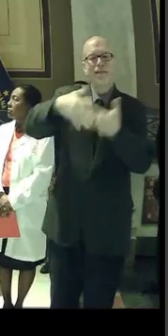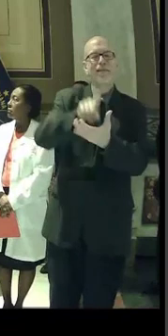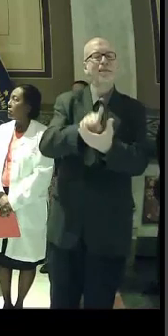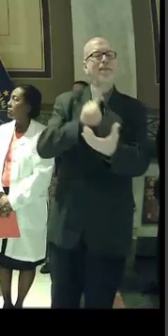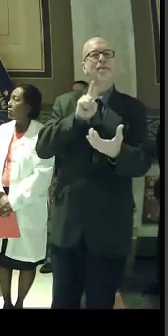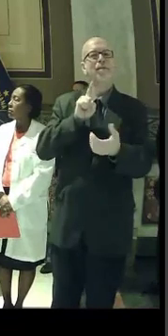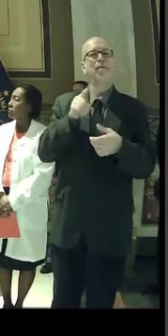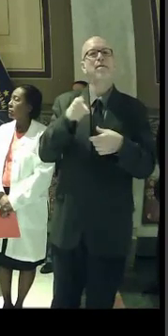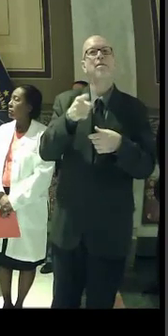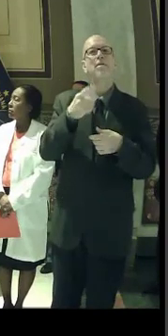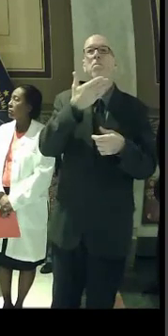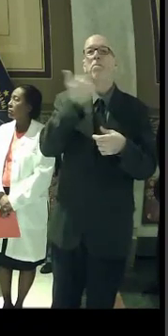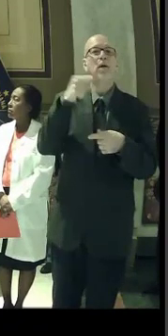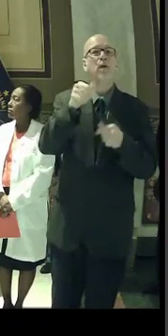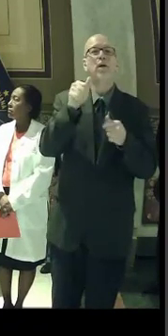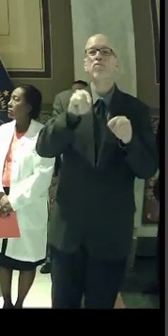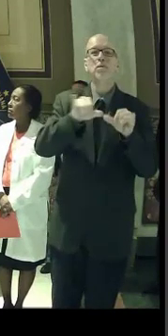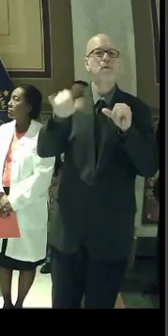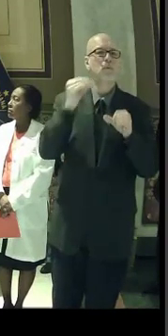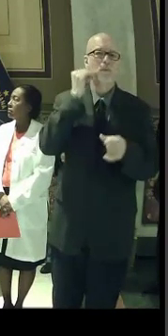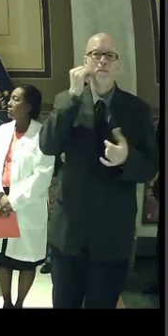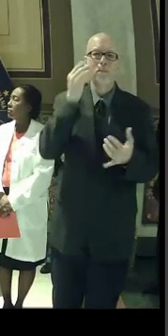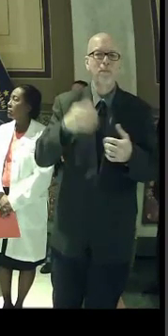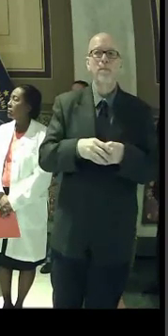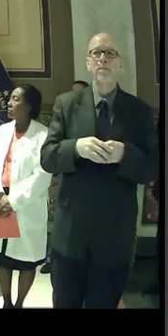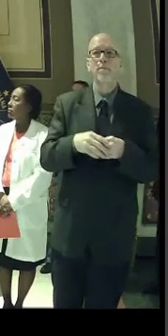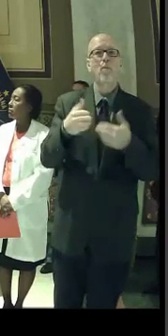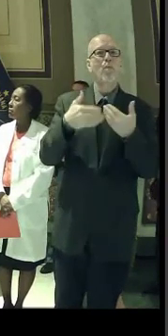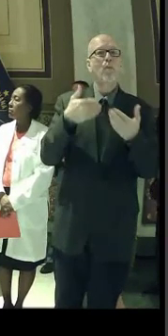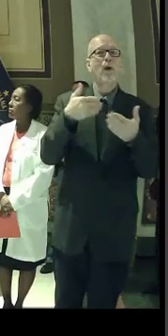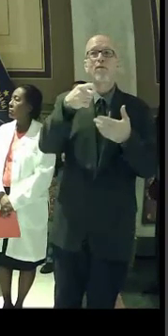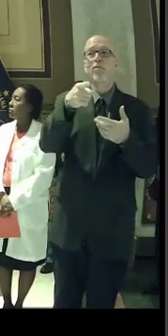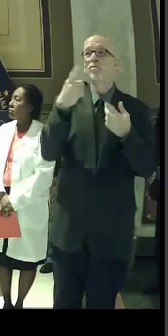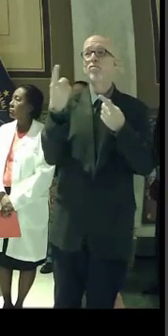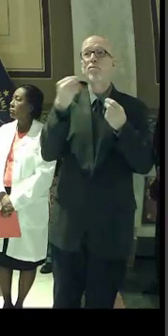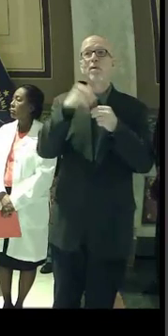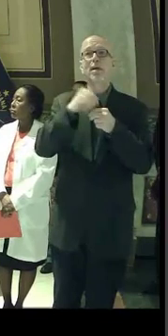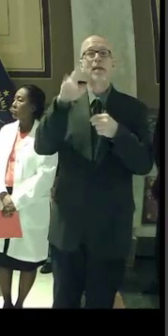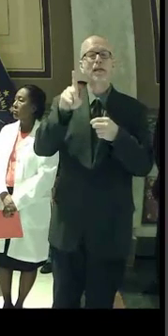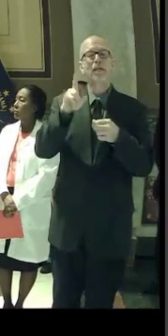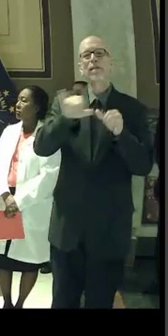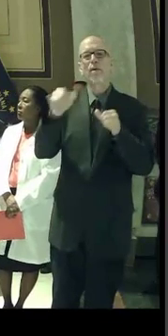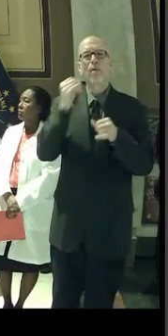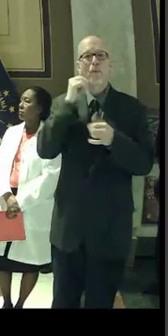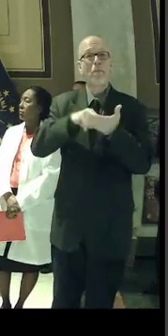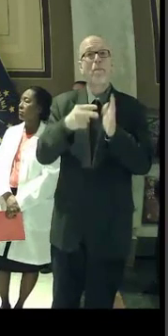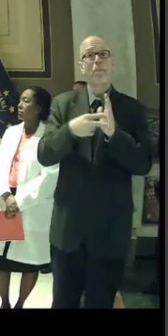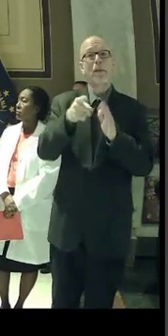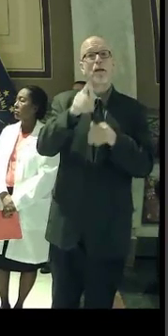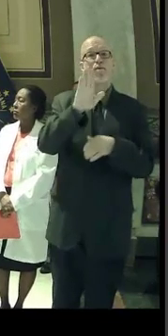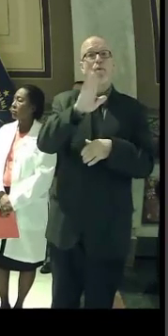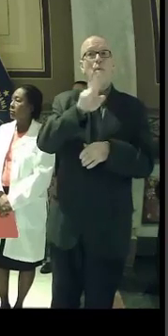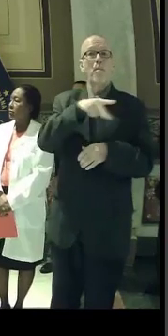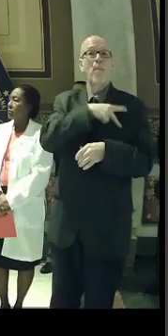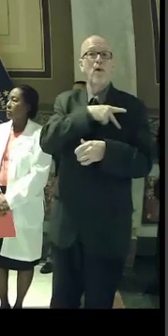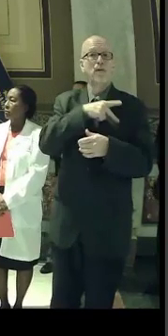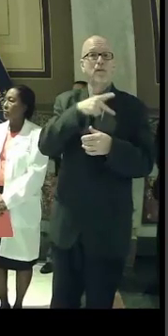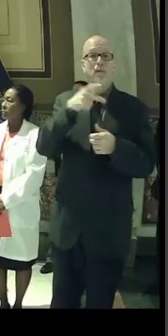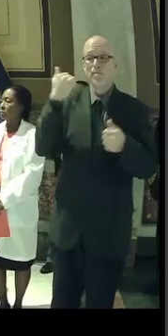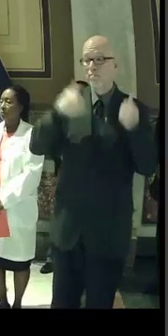single best thing that you could do wherever you find yourself throughout the state of Indiana. That means increasing your own personal